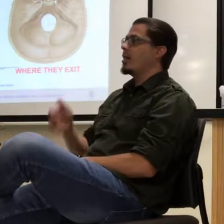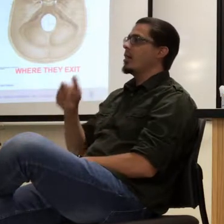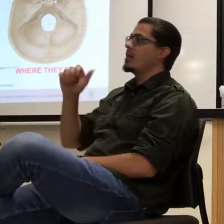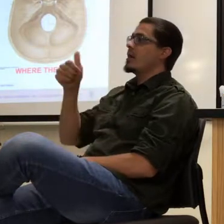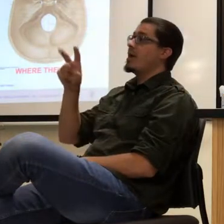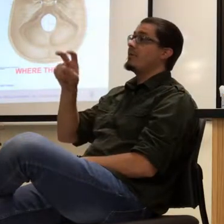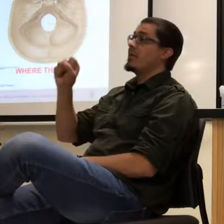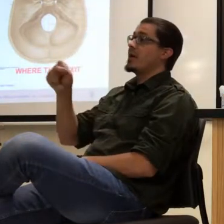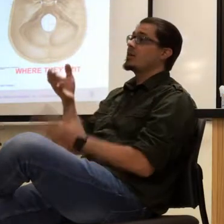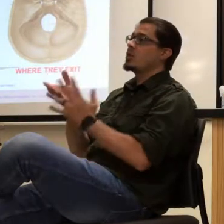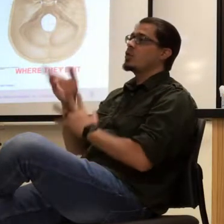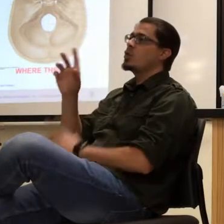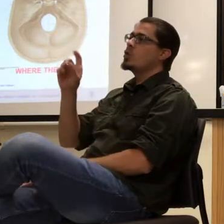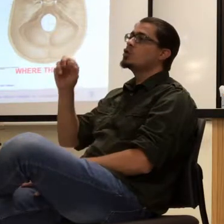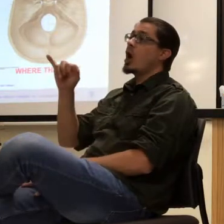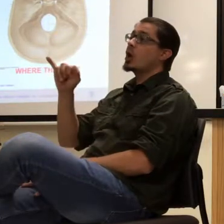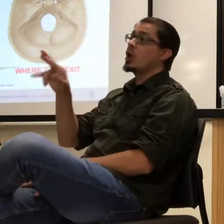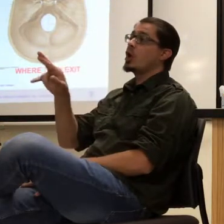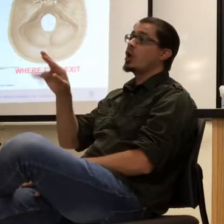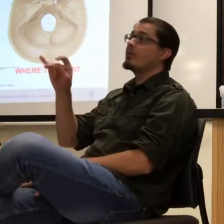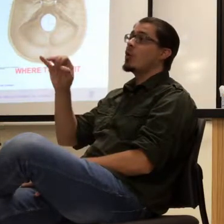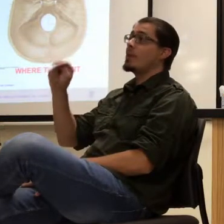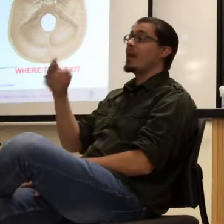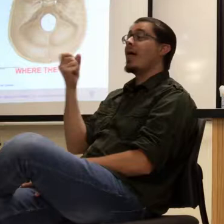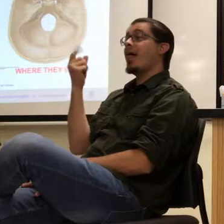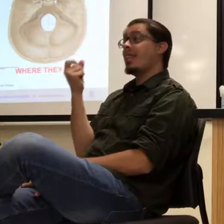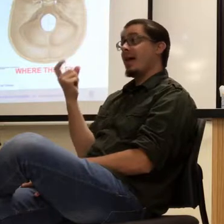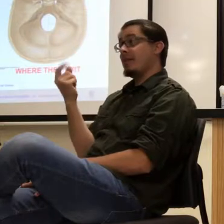vagus, exits through jugular foramen. 11,